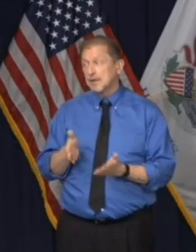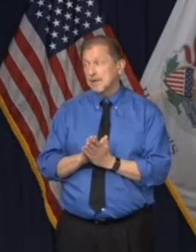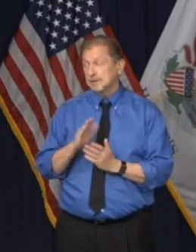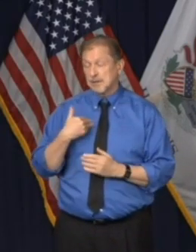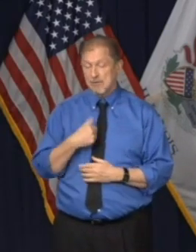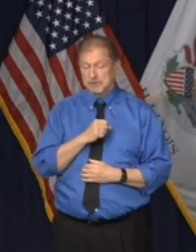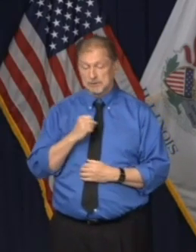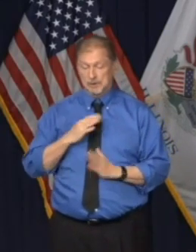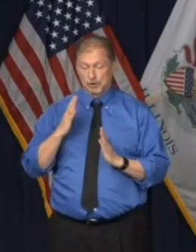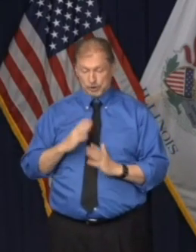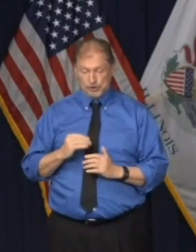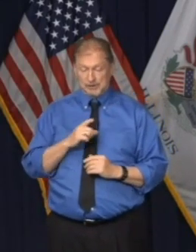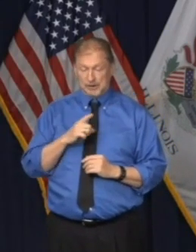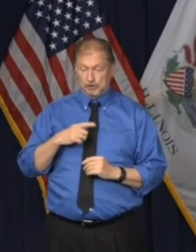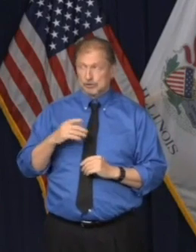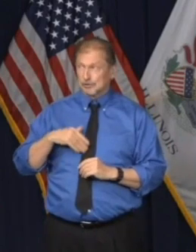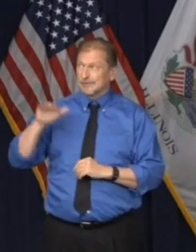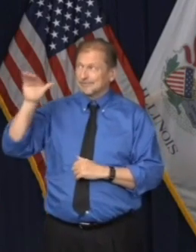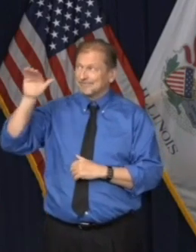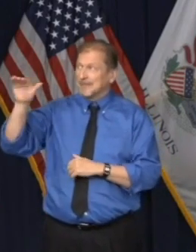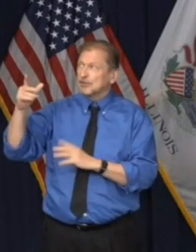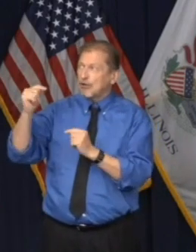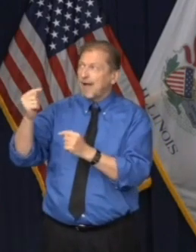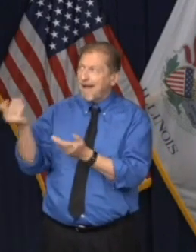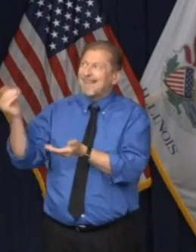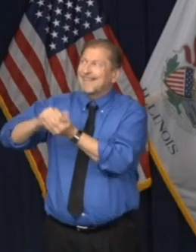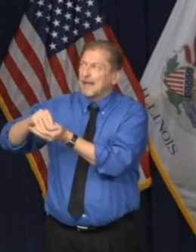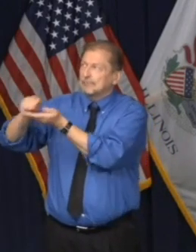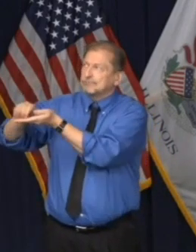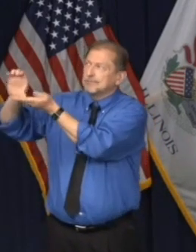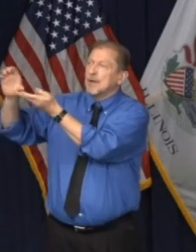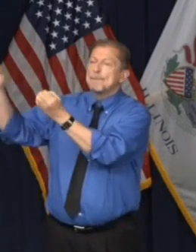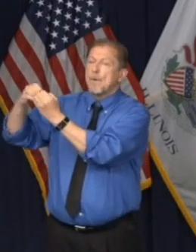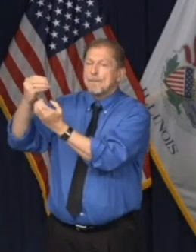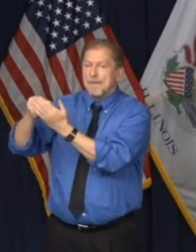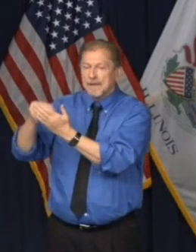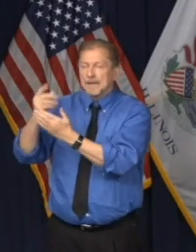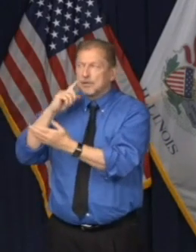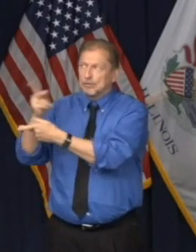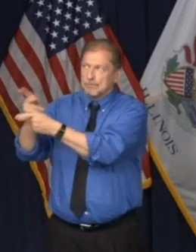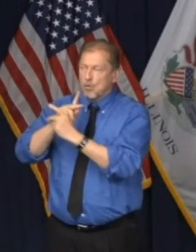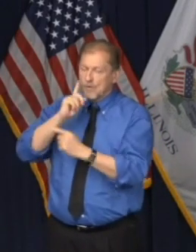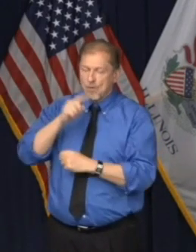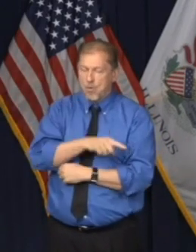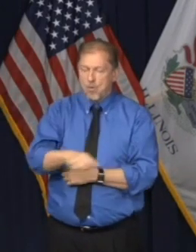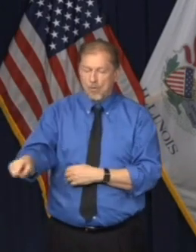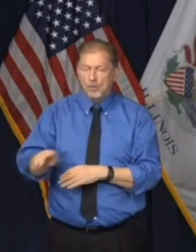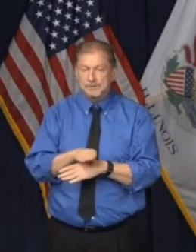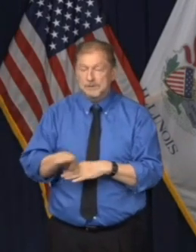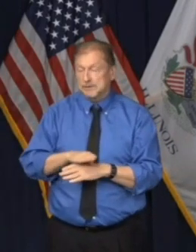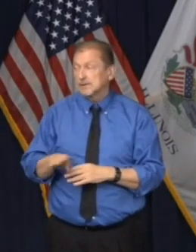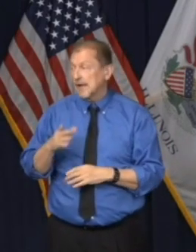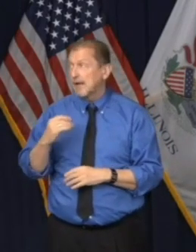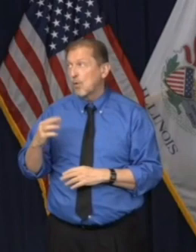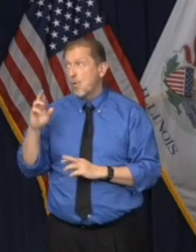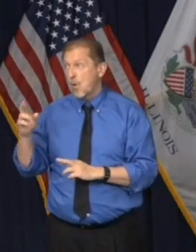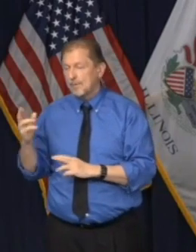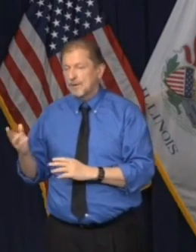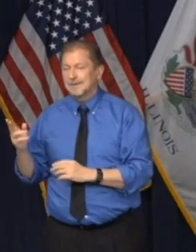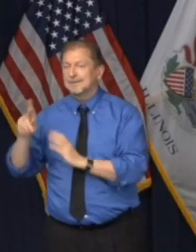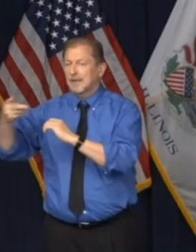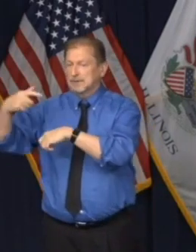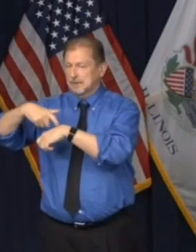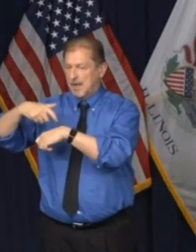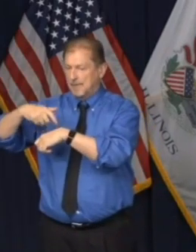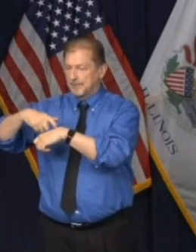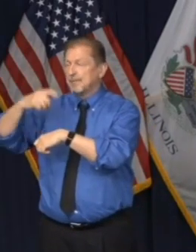to re-up the PPP program because we think that's a good program and should get re-upped. We also think that